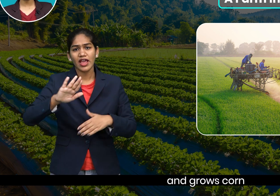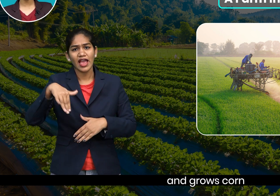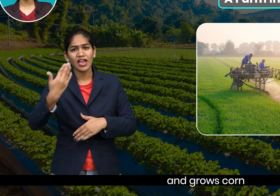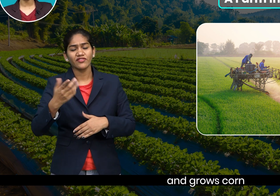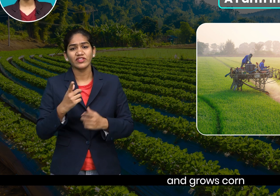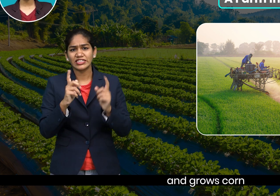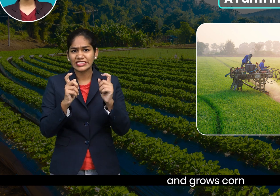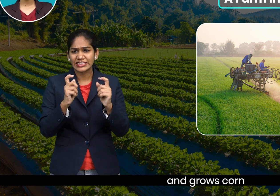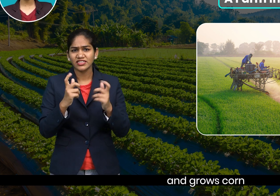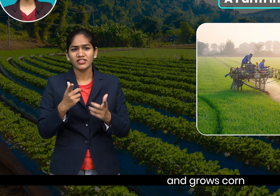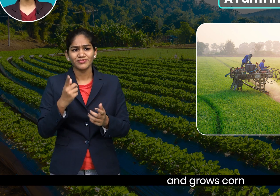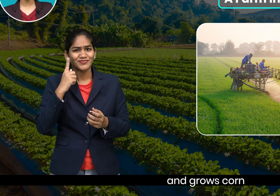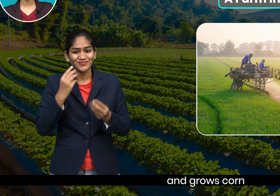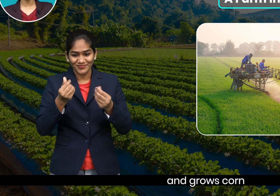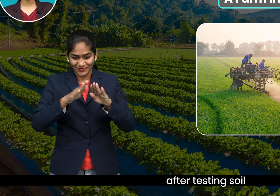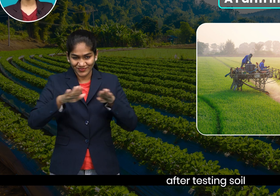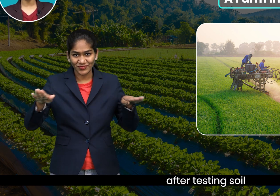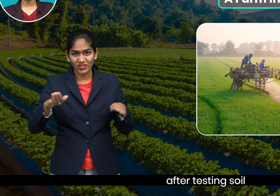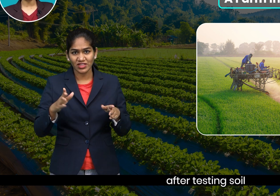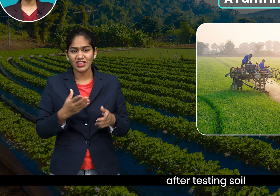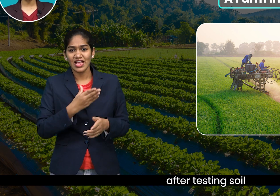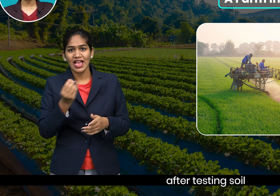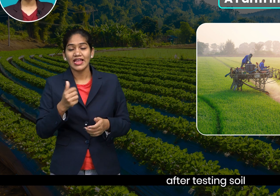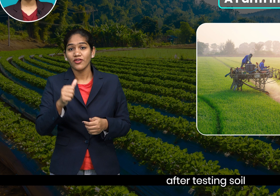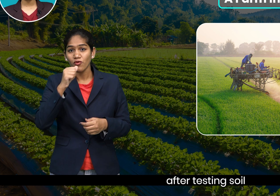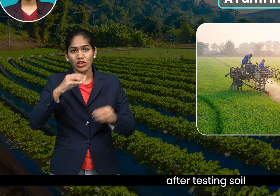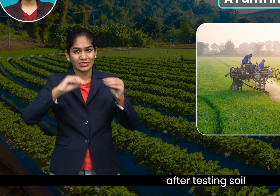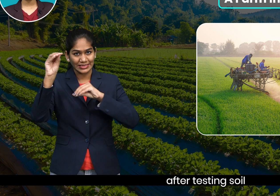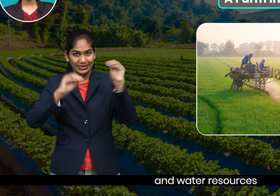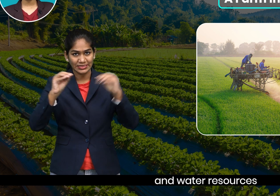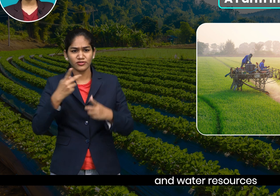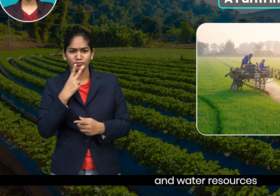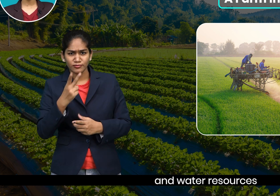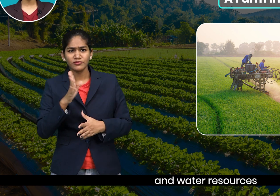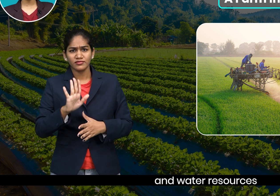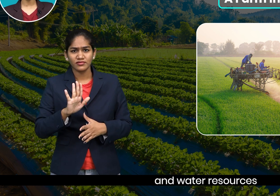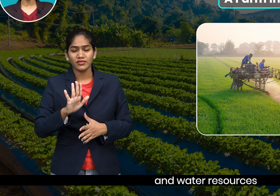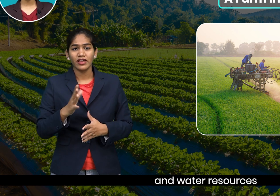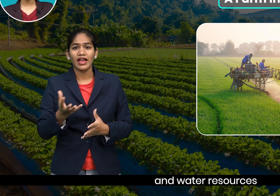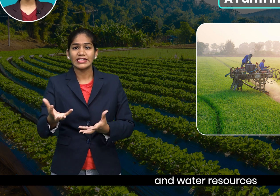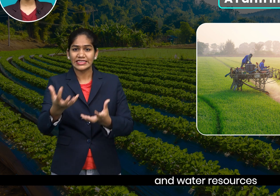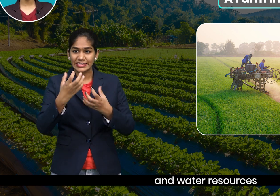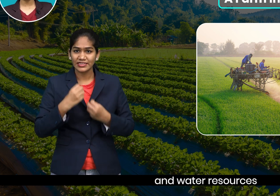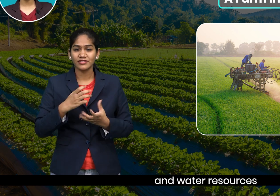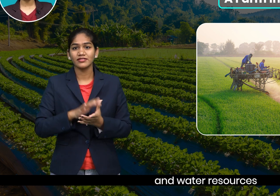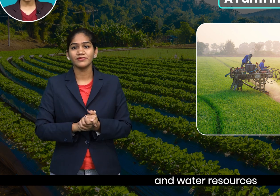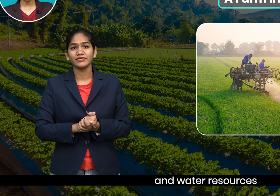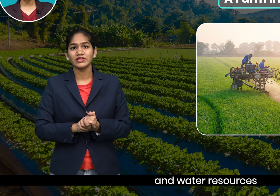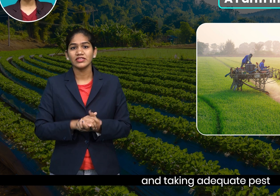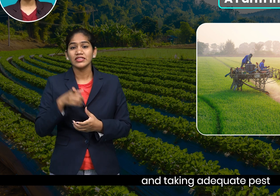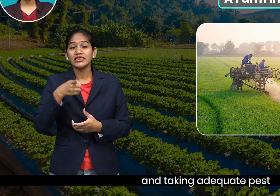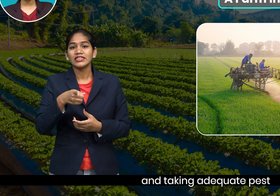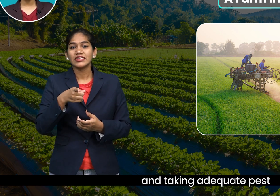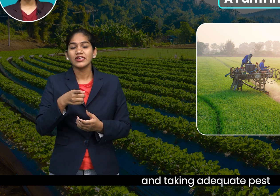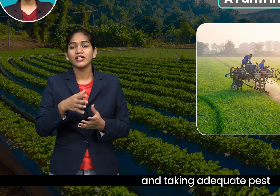after testing soil and water resources and taking adequate